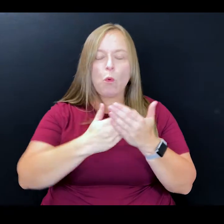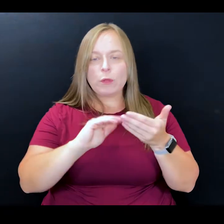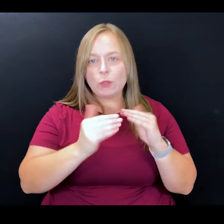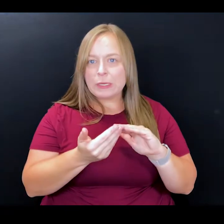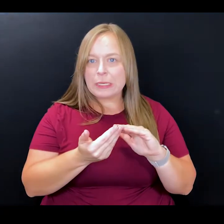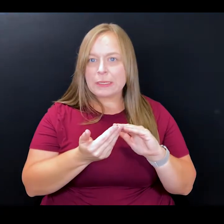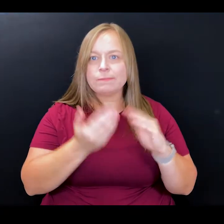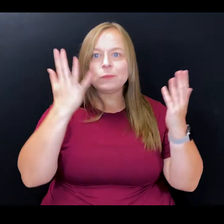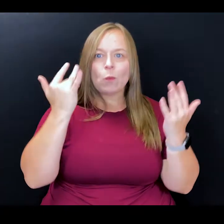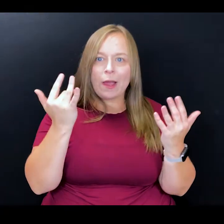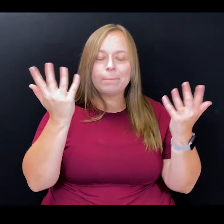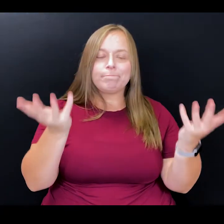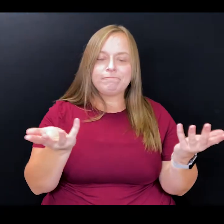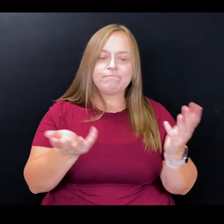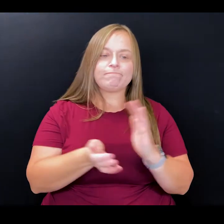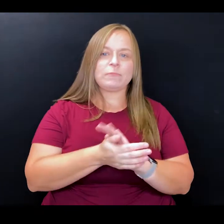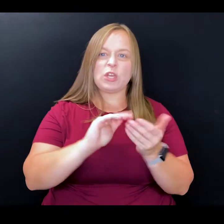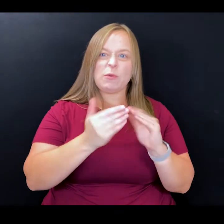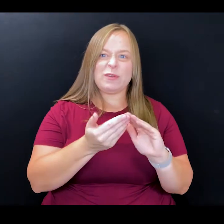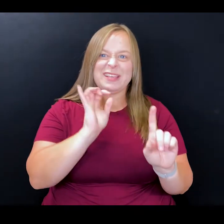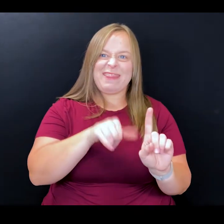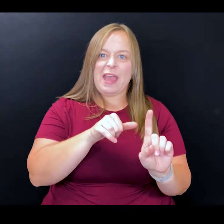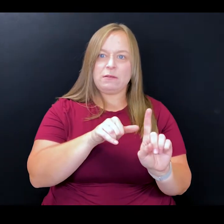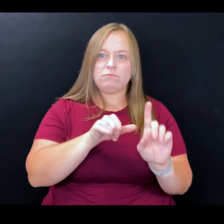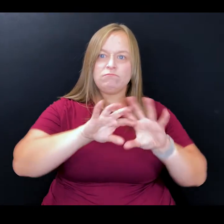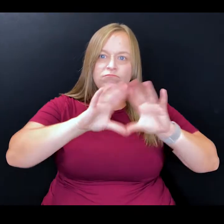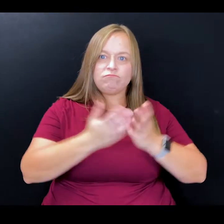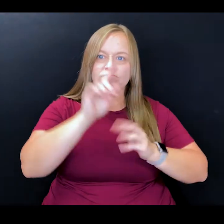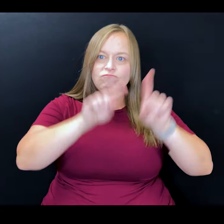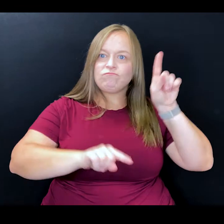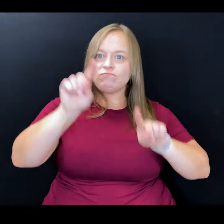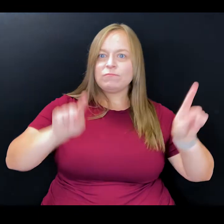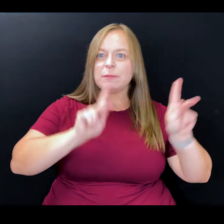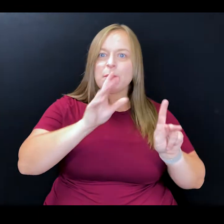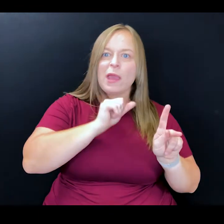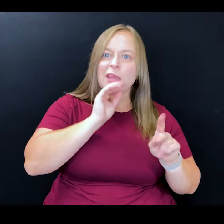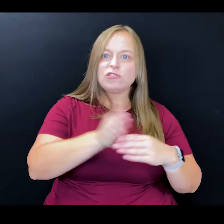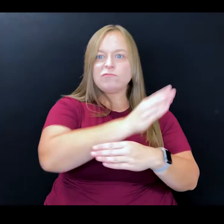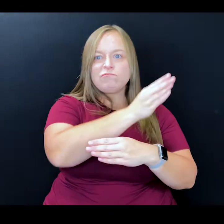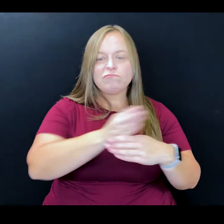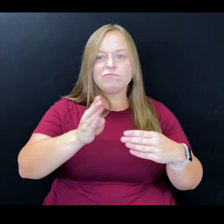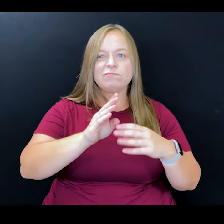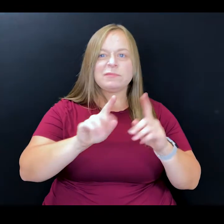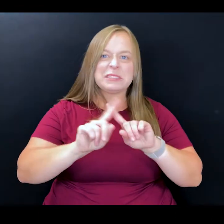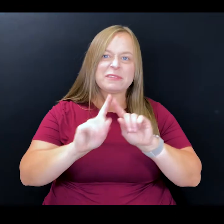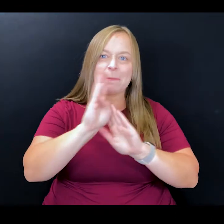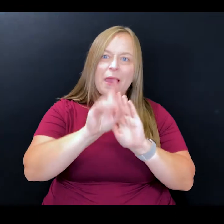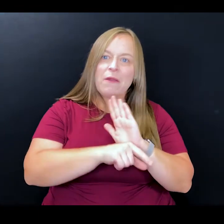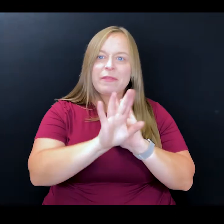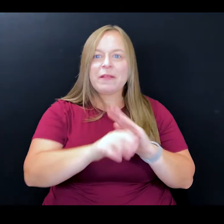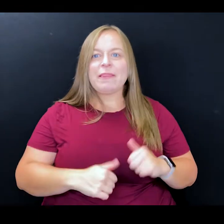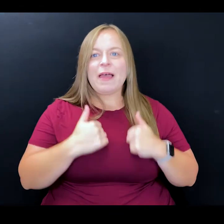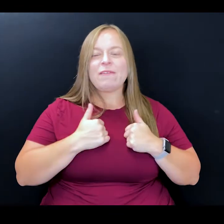entire community because a community is exactly that. It's people of all ages and all walks of